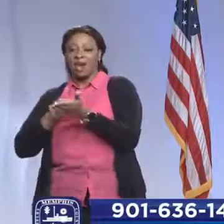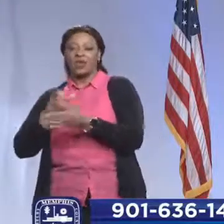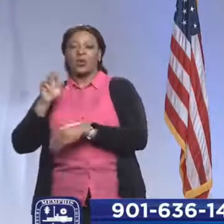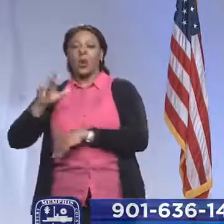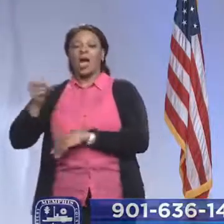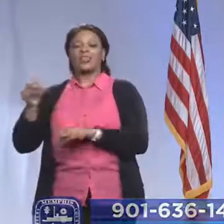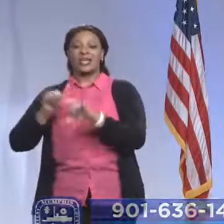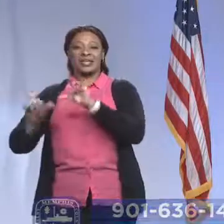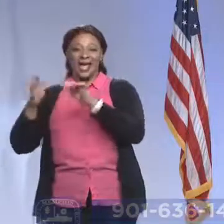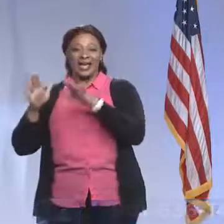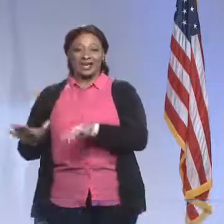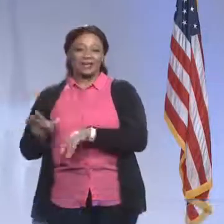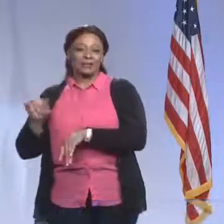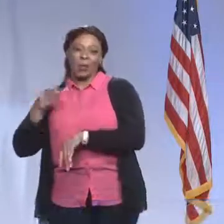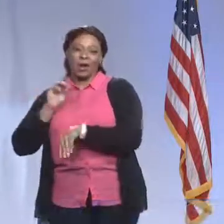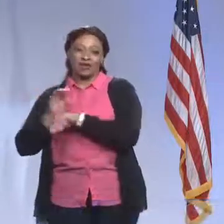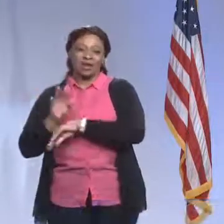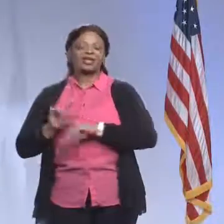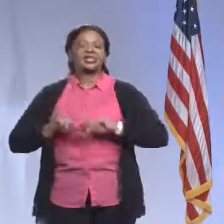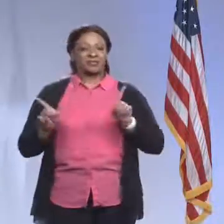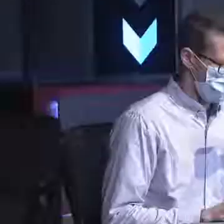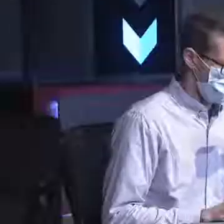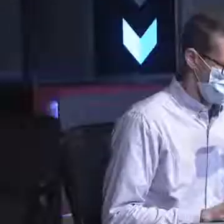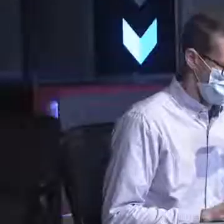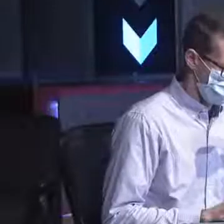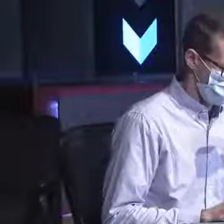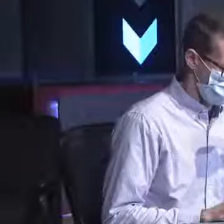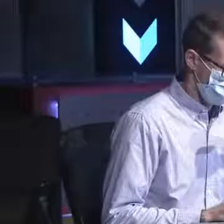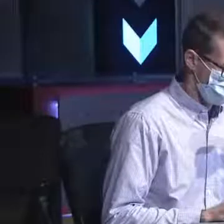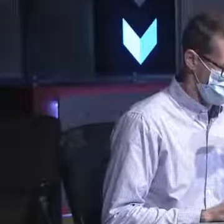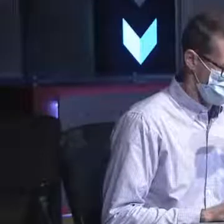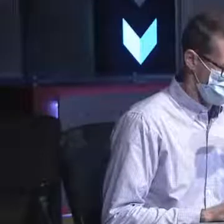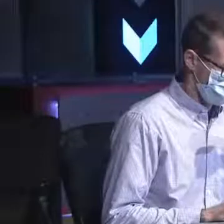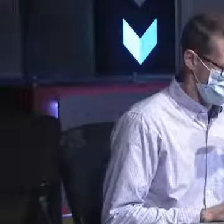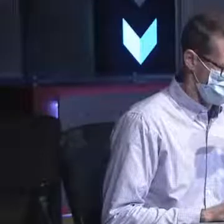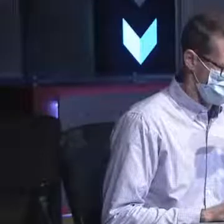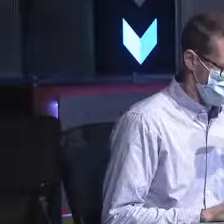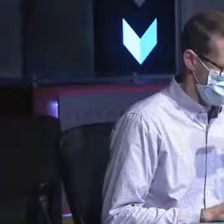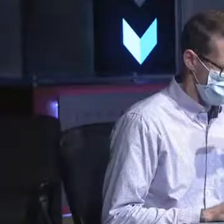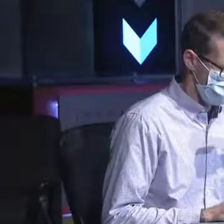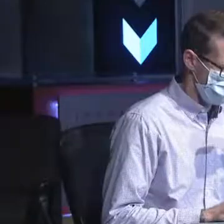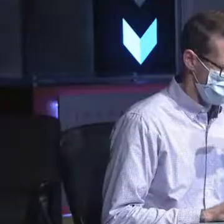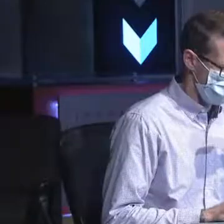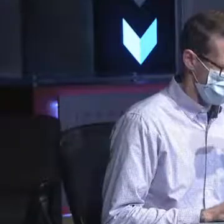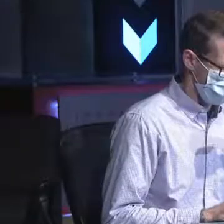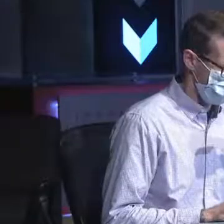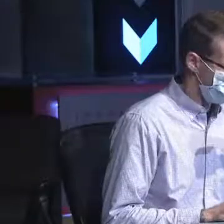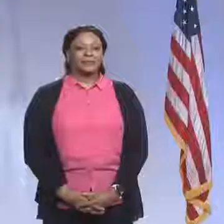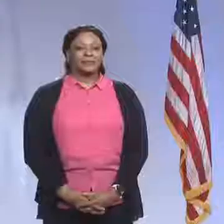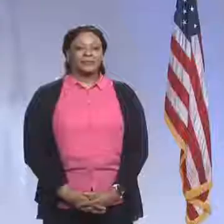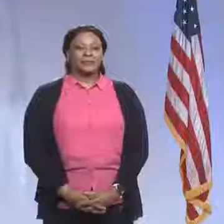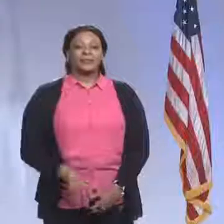other healthcare leaders' role. April Thompson with WREG.